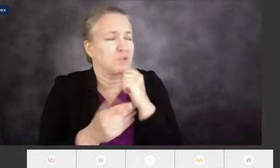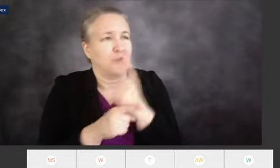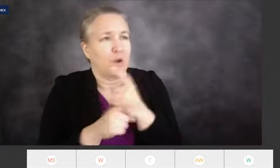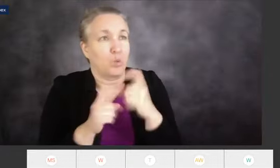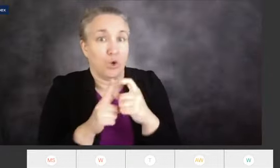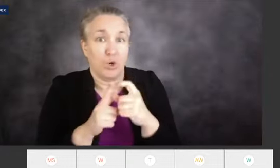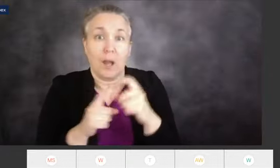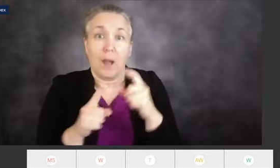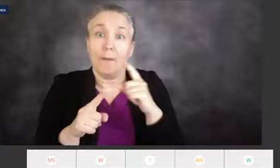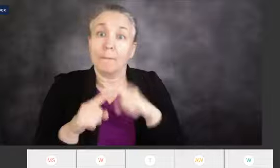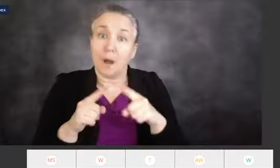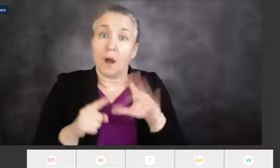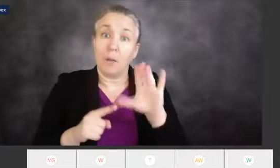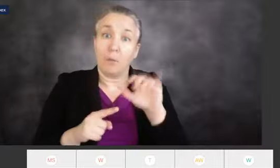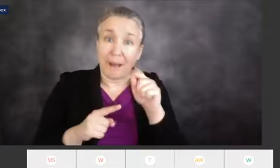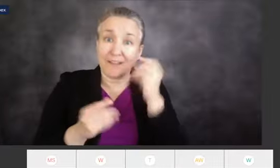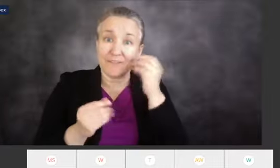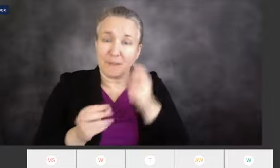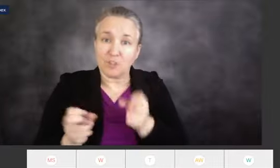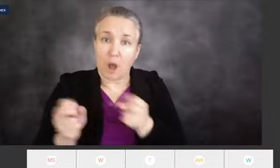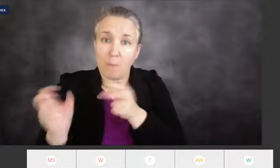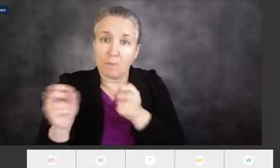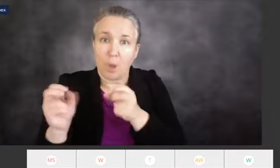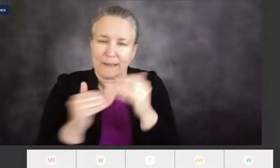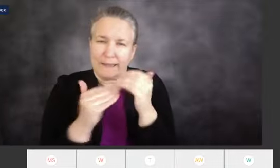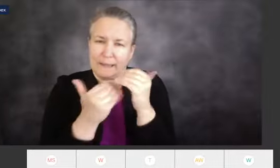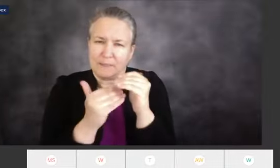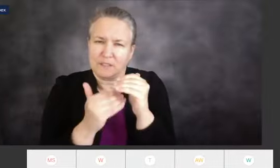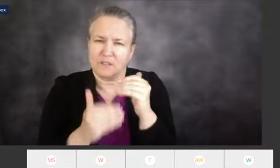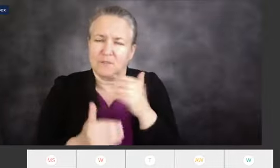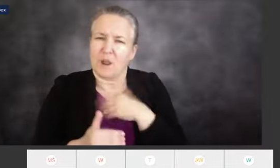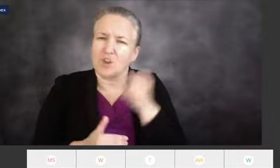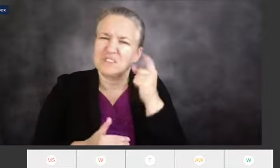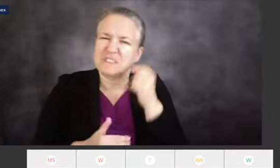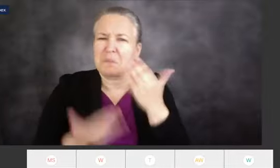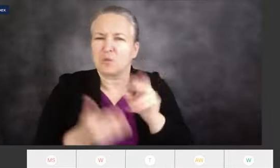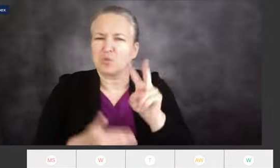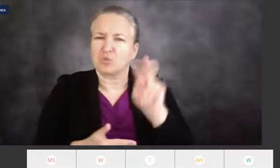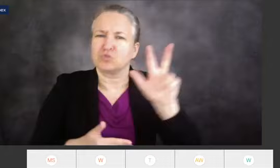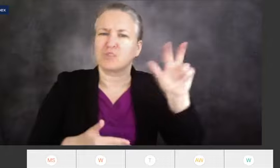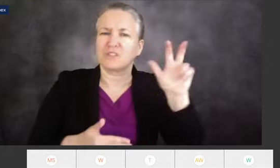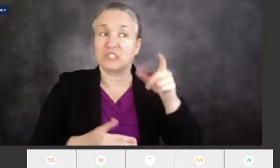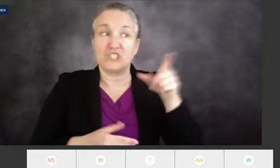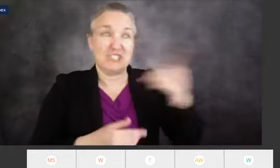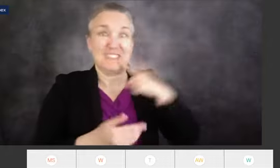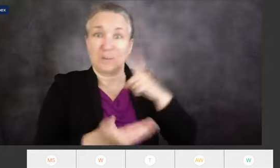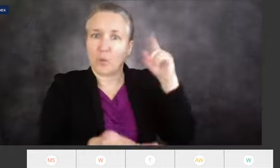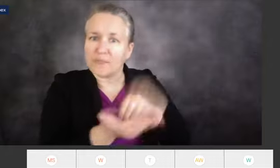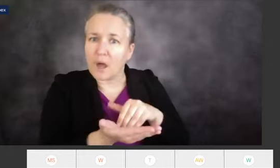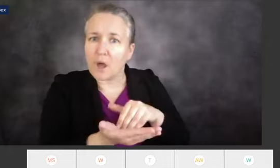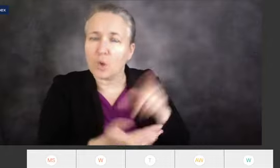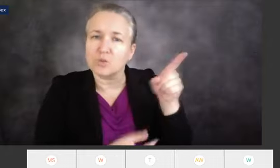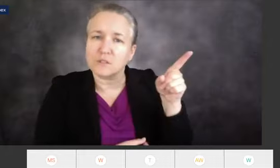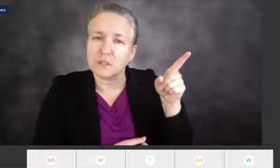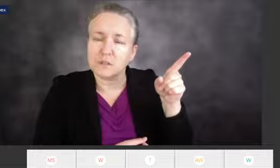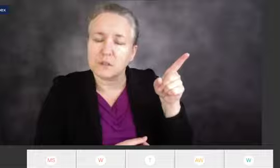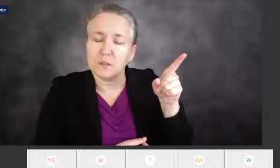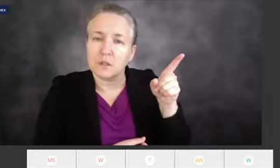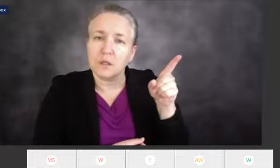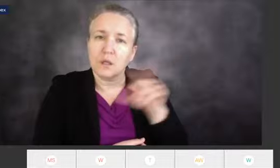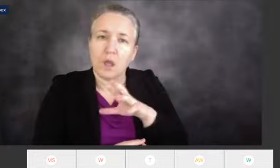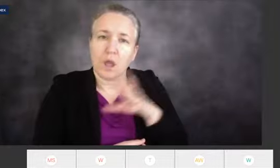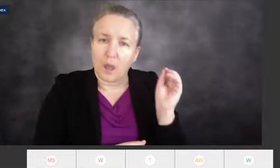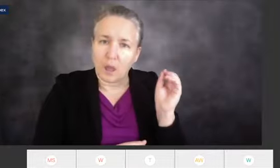time. And my understanding was it was a few hundred. She says it's 1,000. And